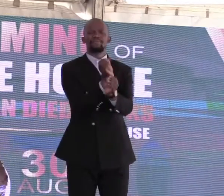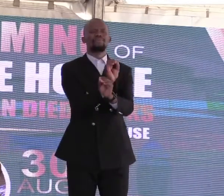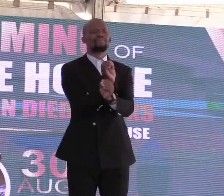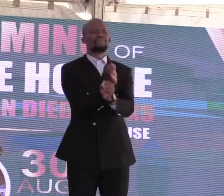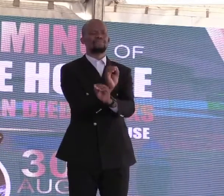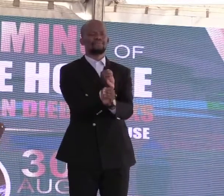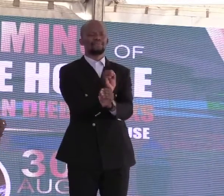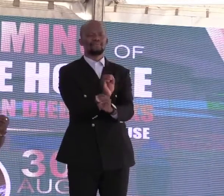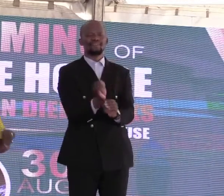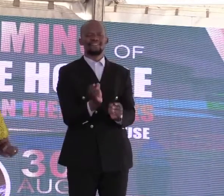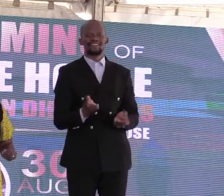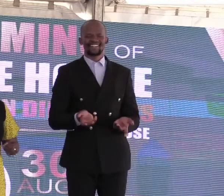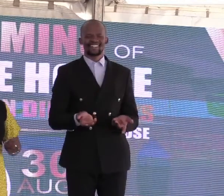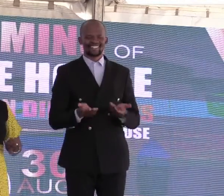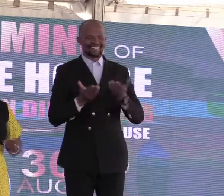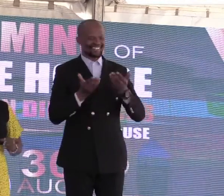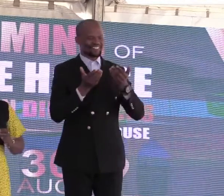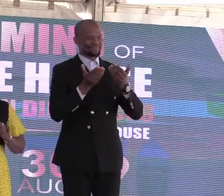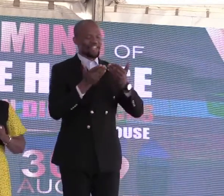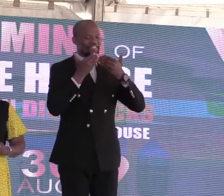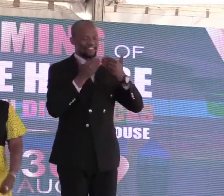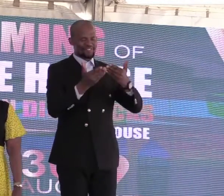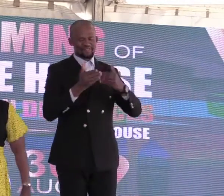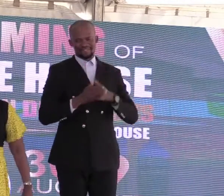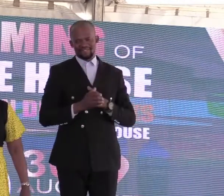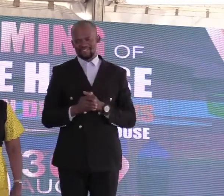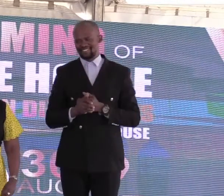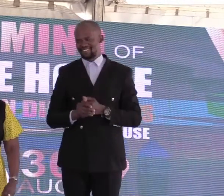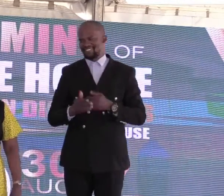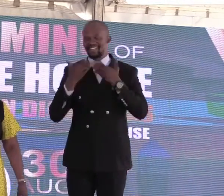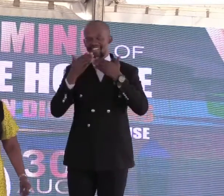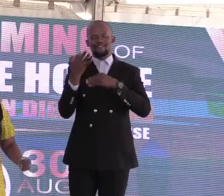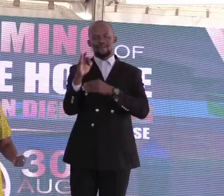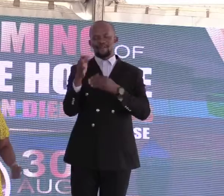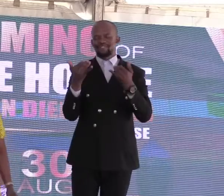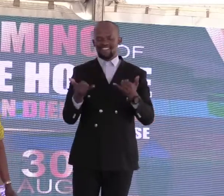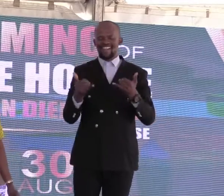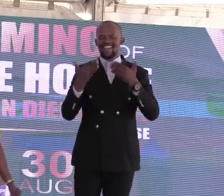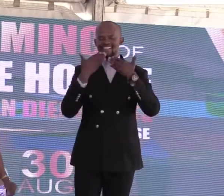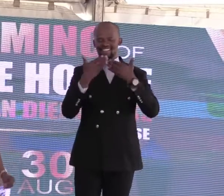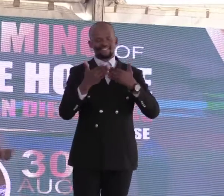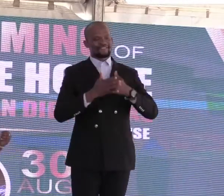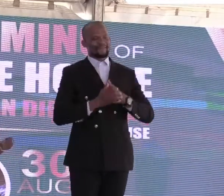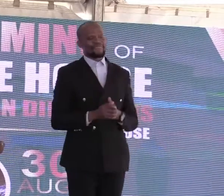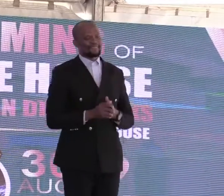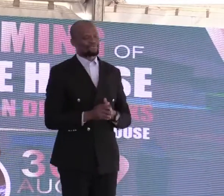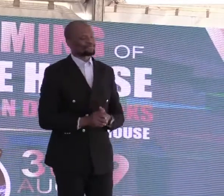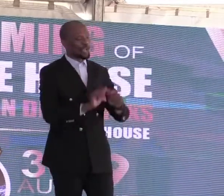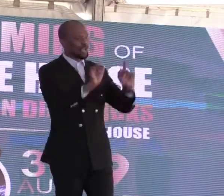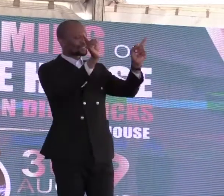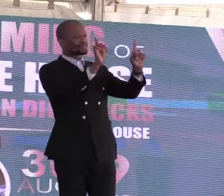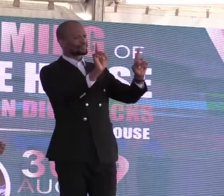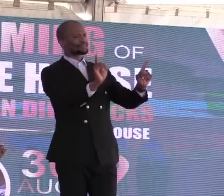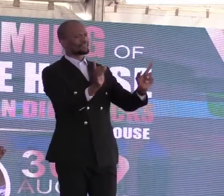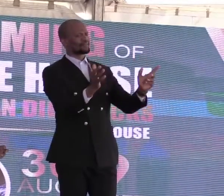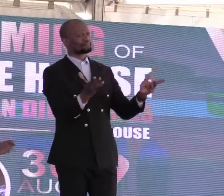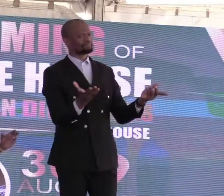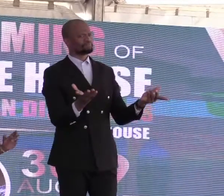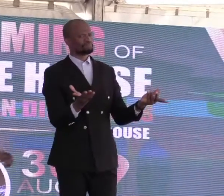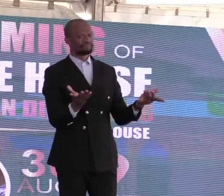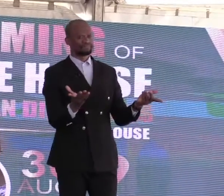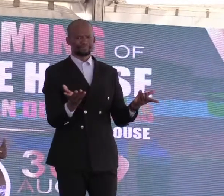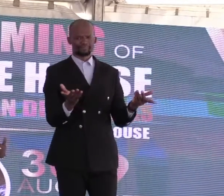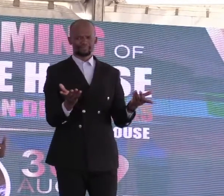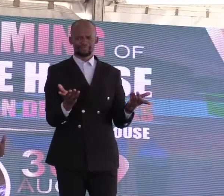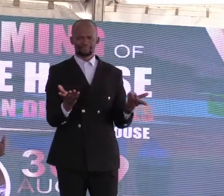that. Thank you for today. Thank you especially for